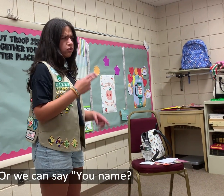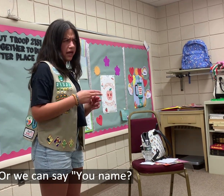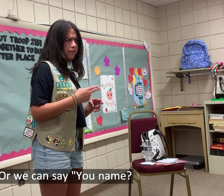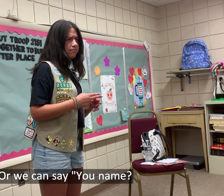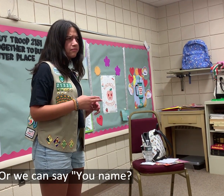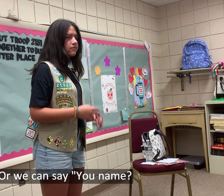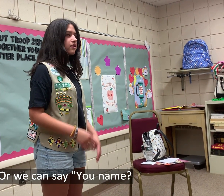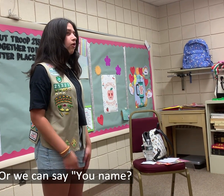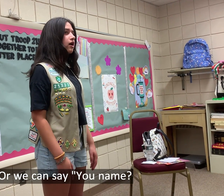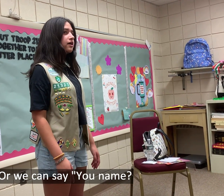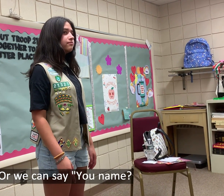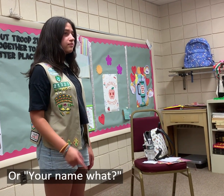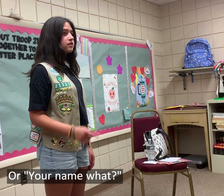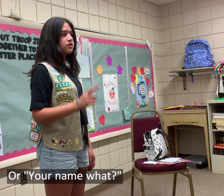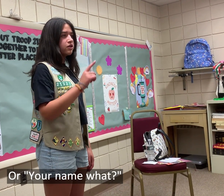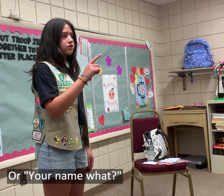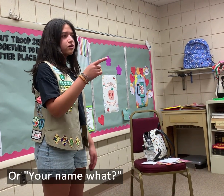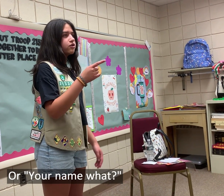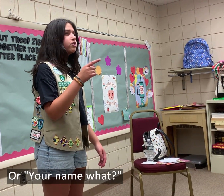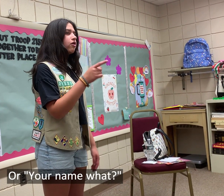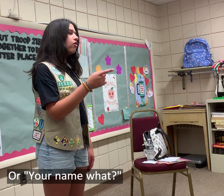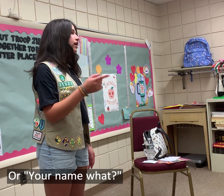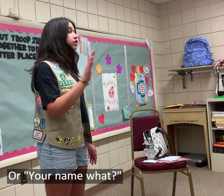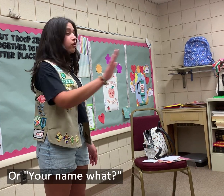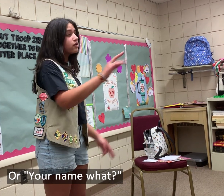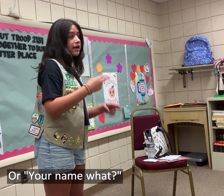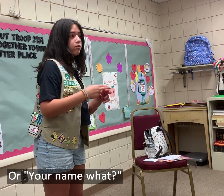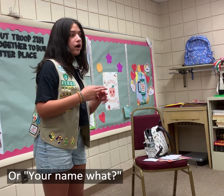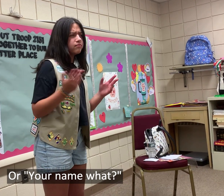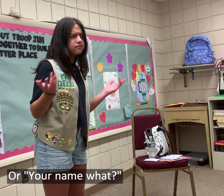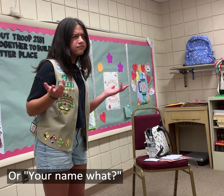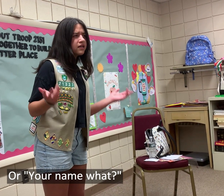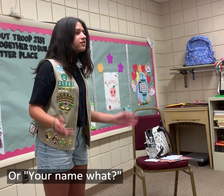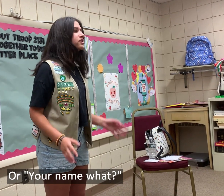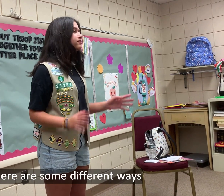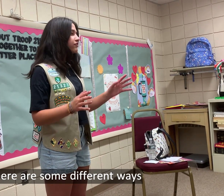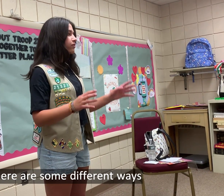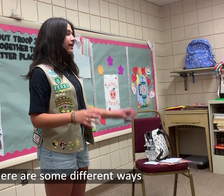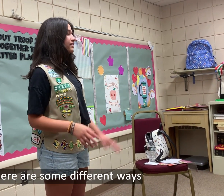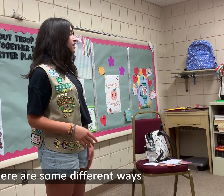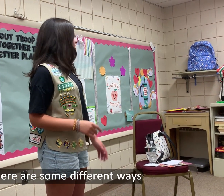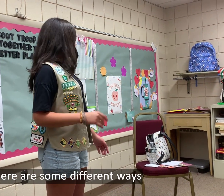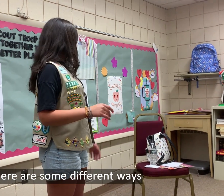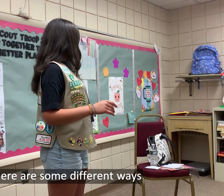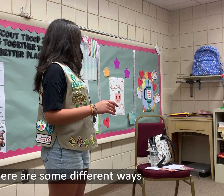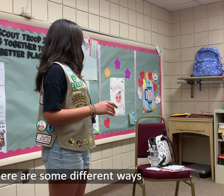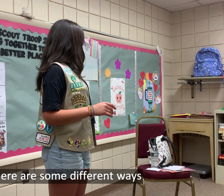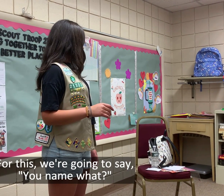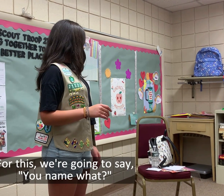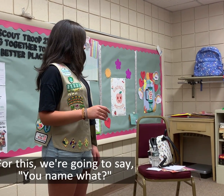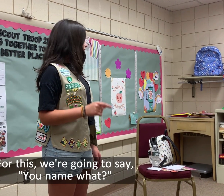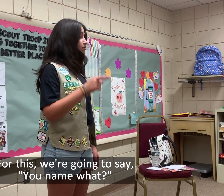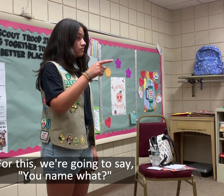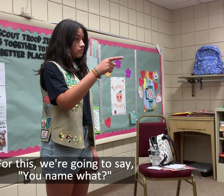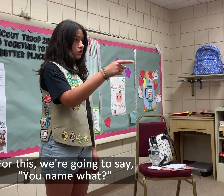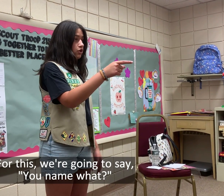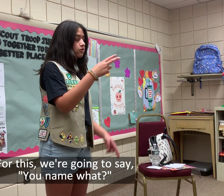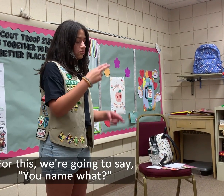name, or your name what? There's some different ways. For this, we're just going to say, you